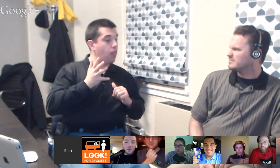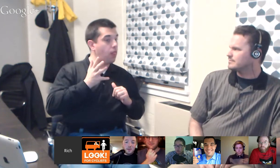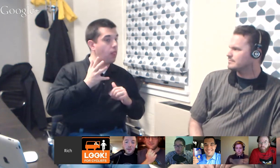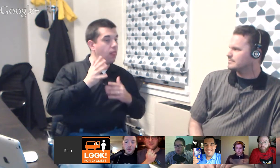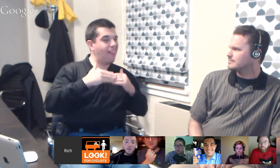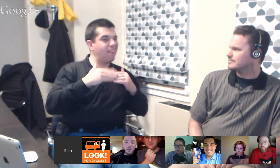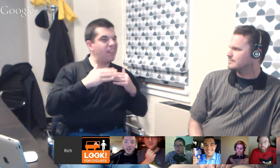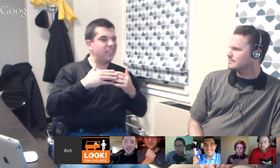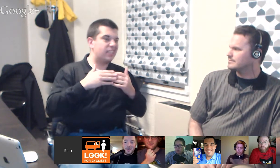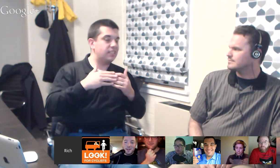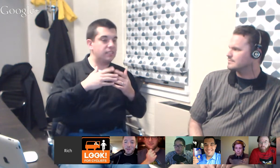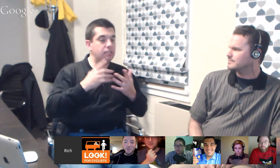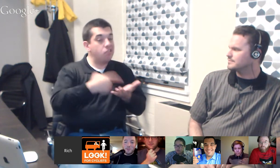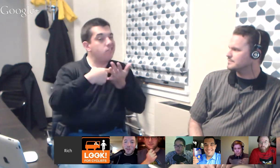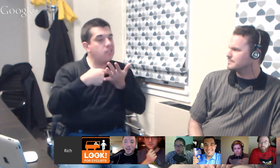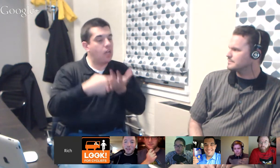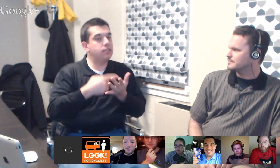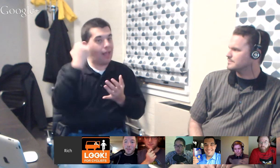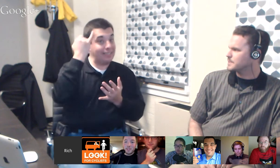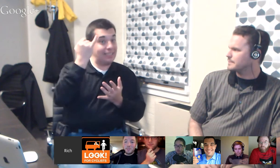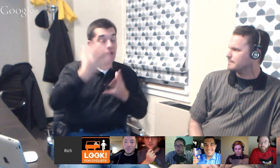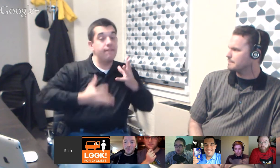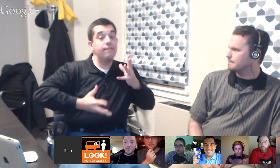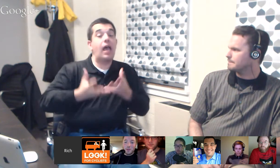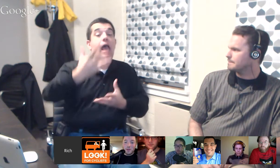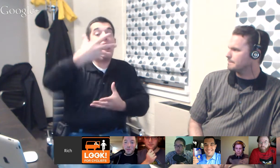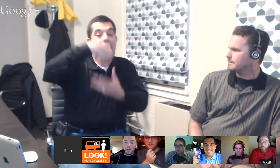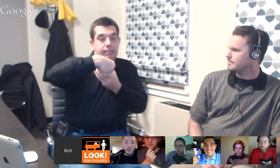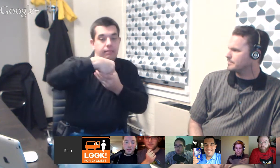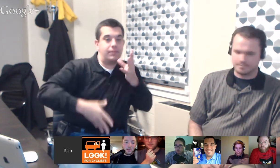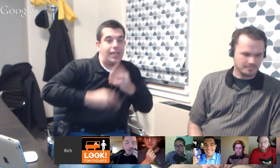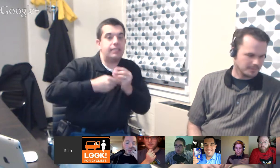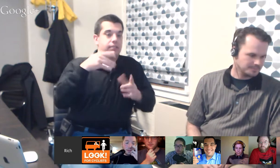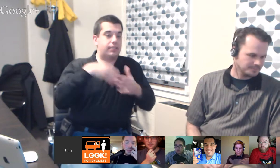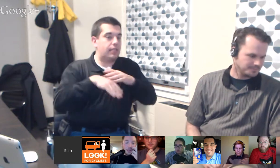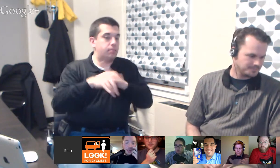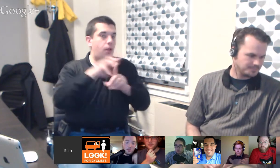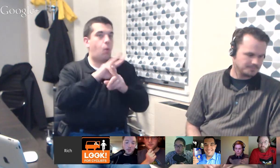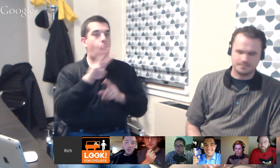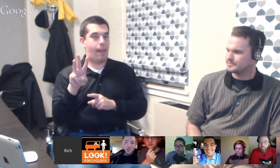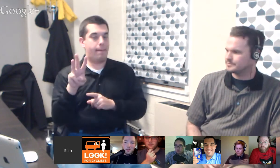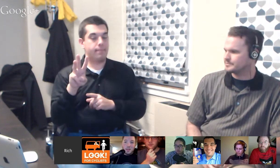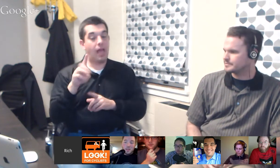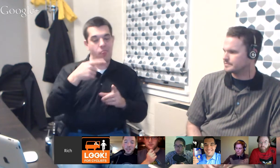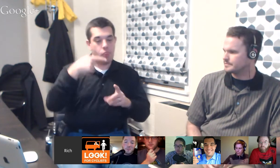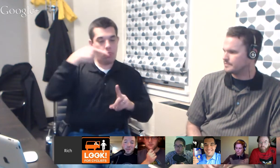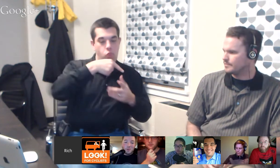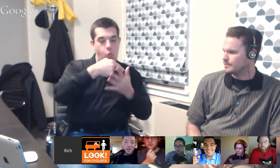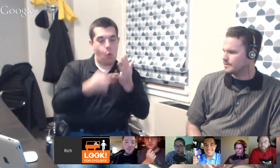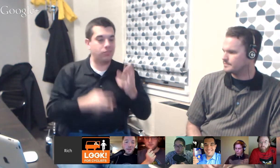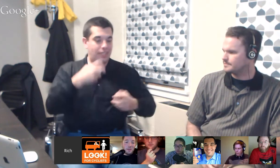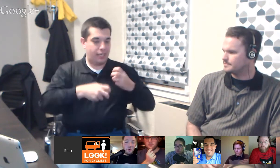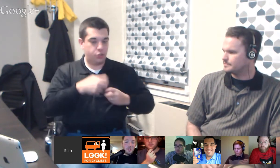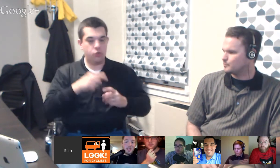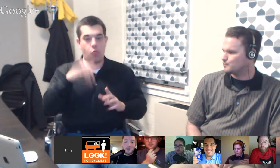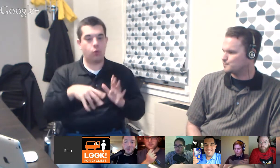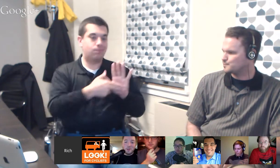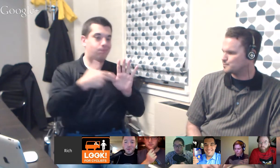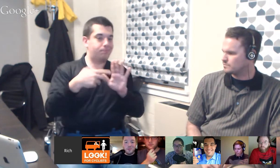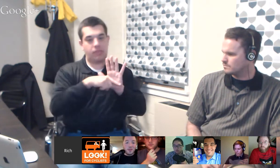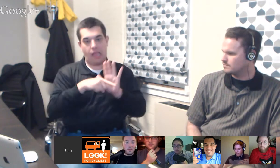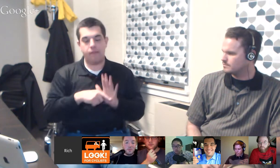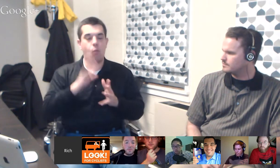least covered the idea of adding accessibility to the web, and those issues or those stigmas will kind of be broken down